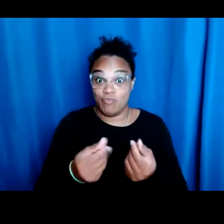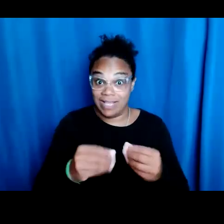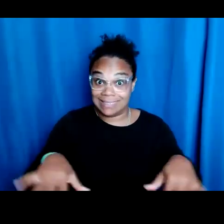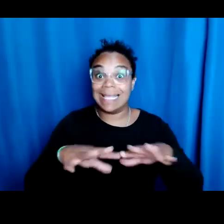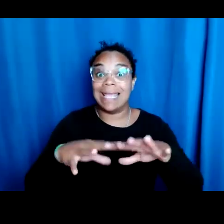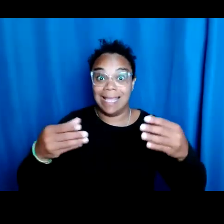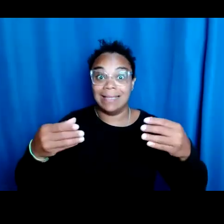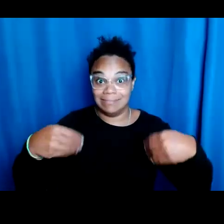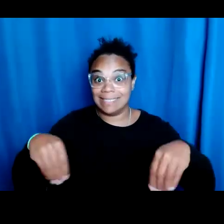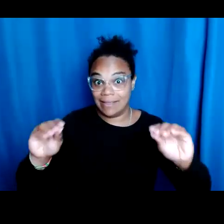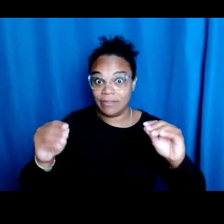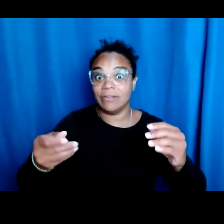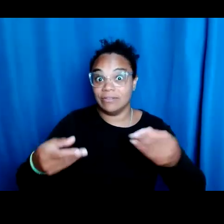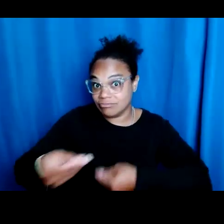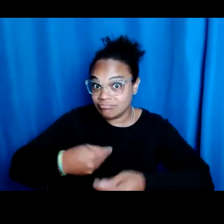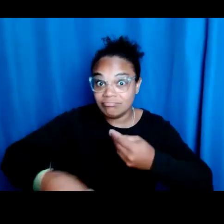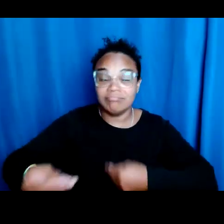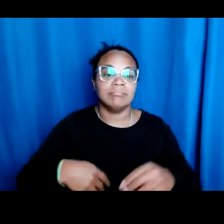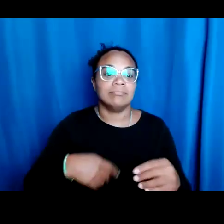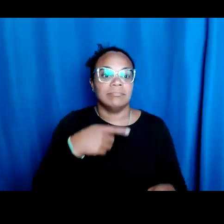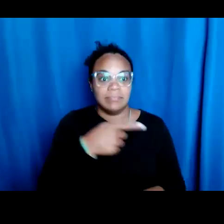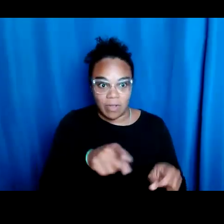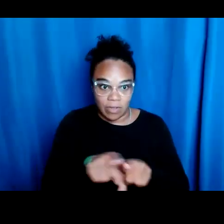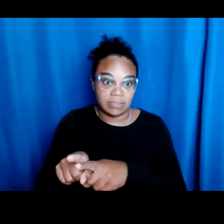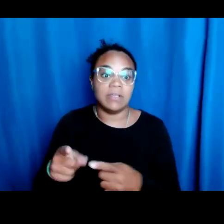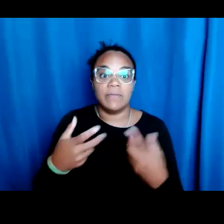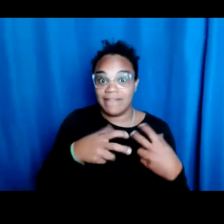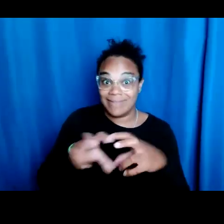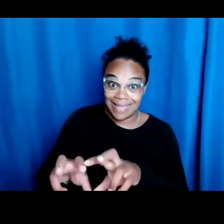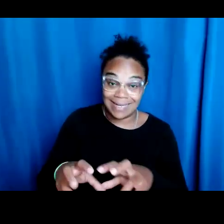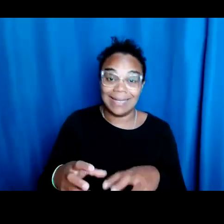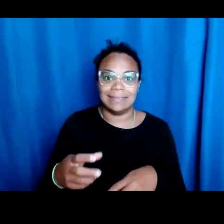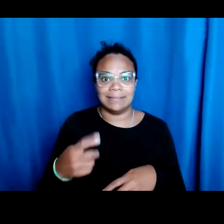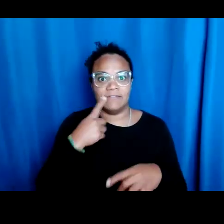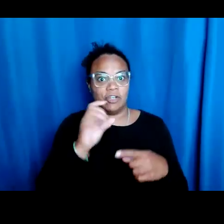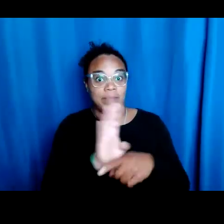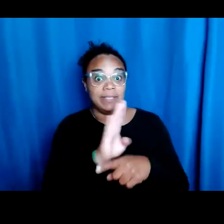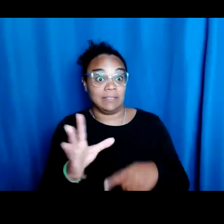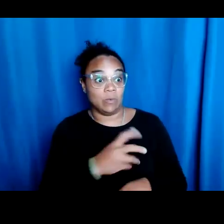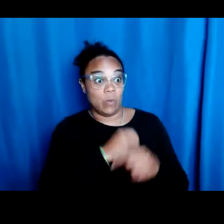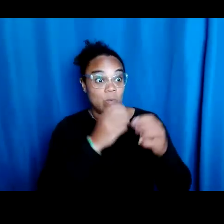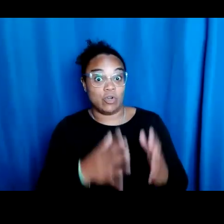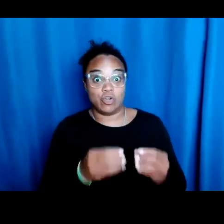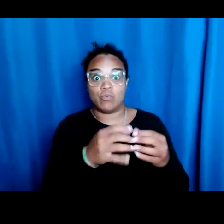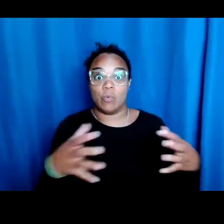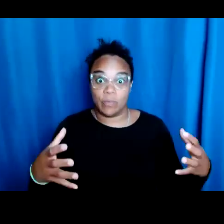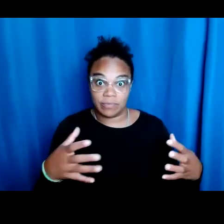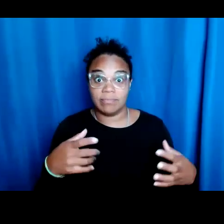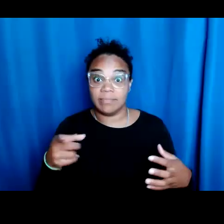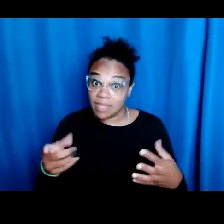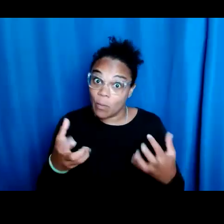financing for businesses to spark job growth, for you to hire more people in the